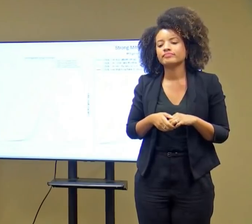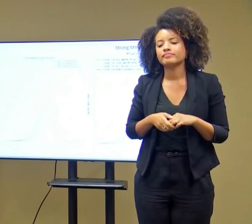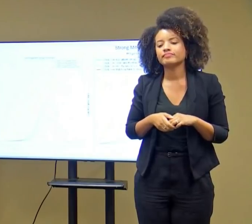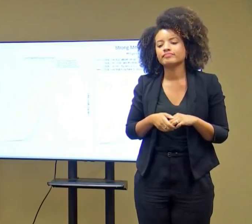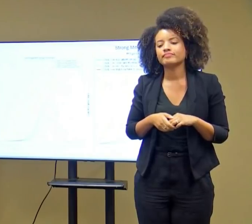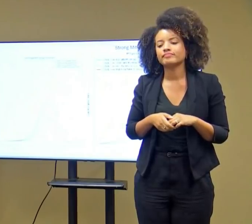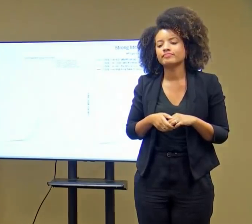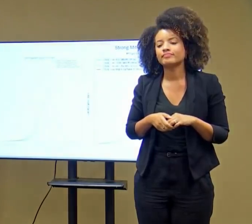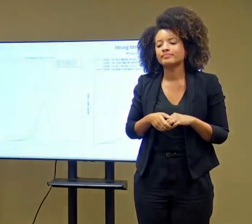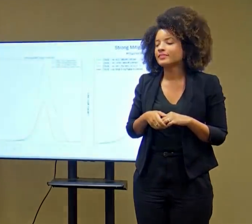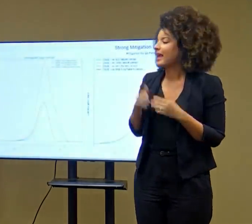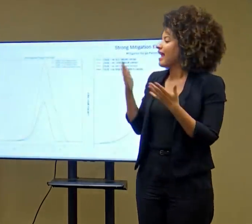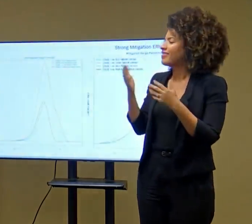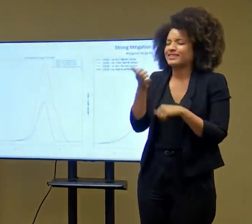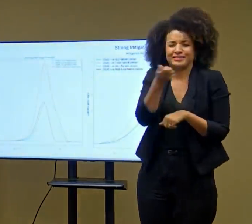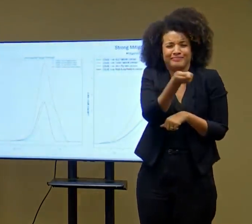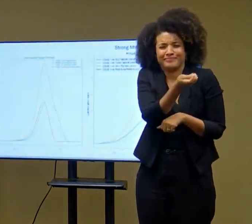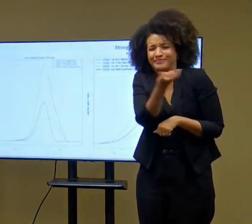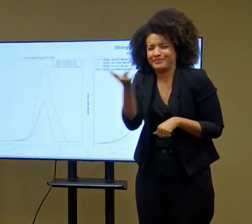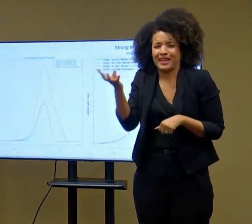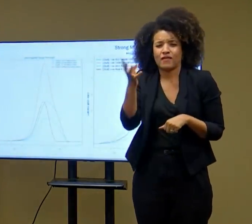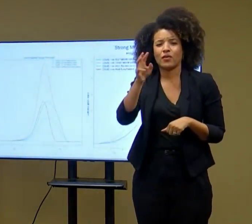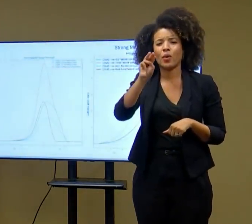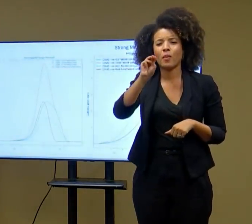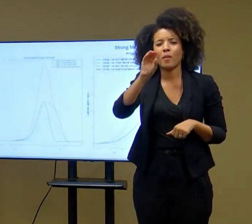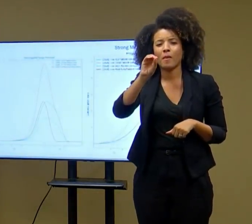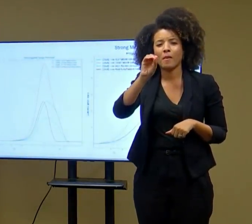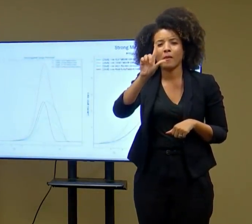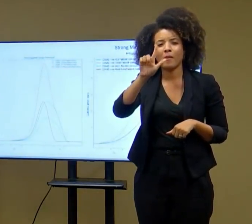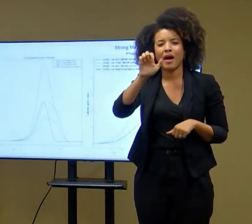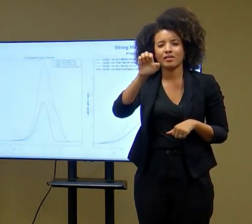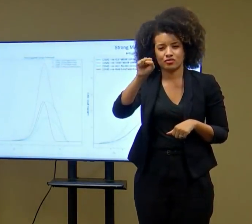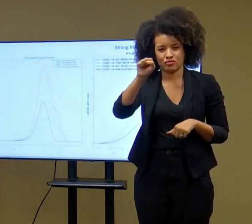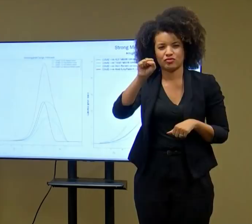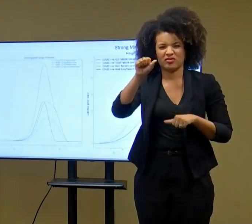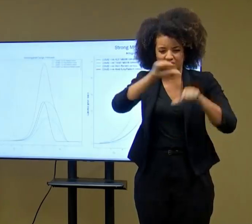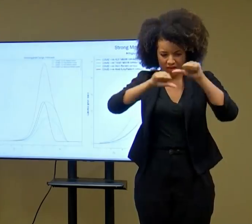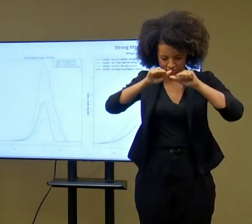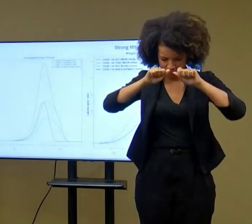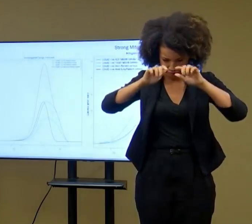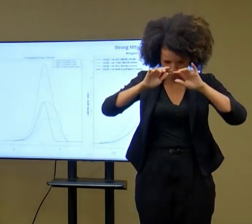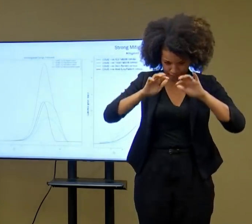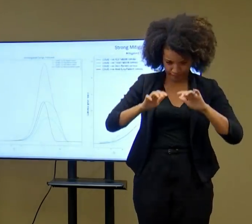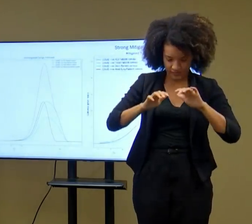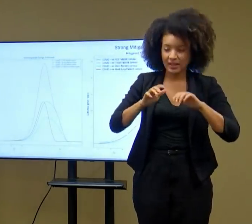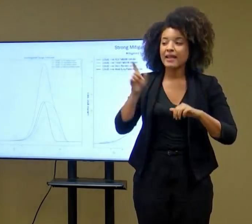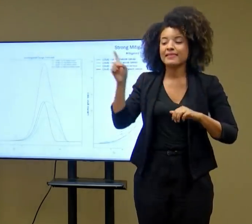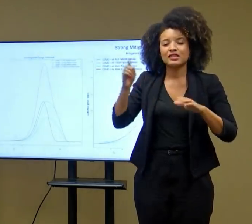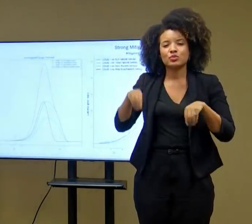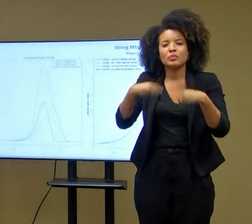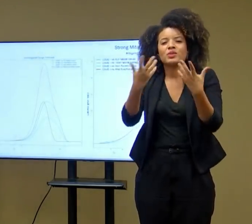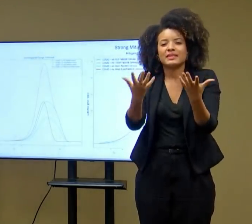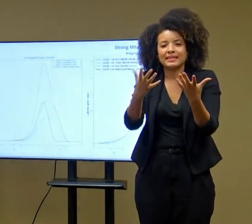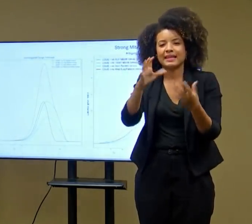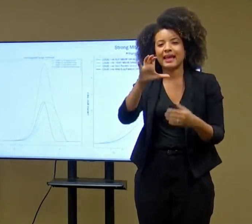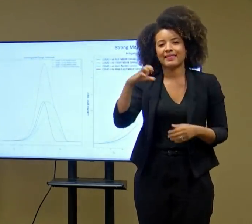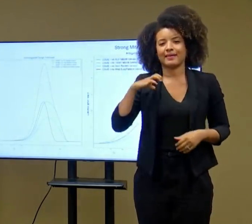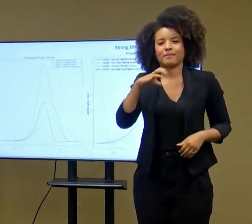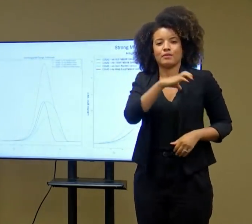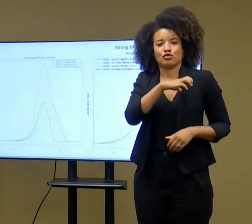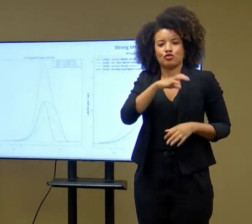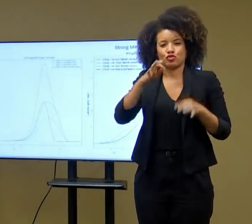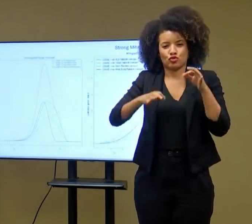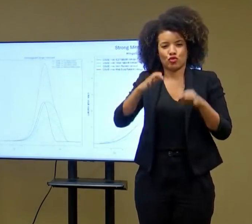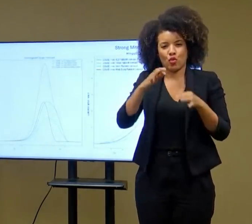essentially there are multiple models out there. This is the one that was presented at Commissioner's Court last week. But in